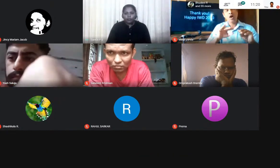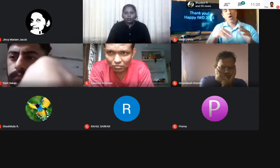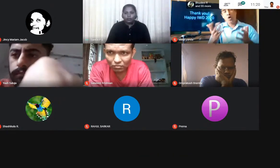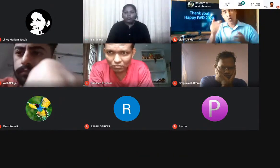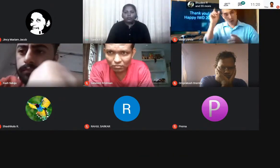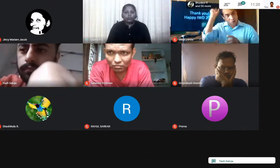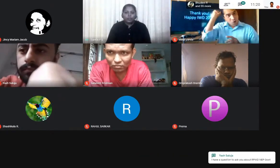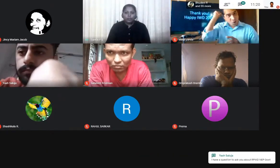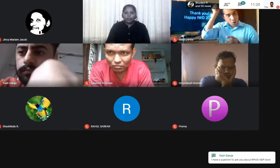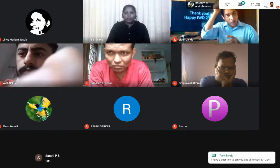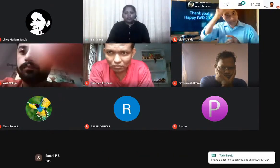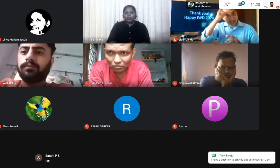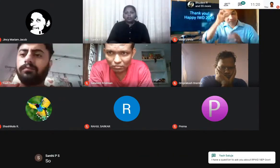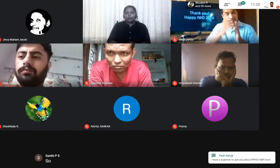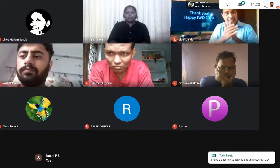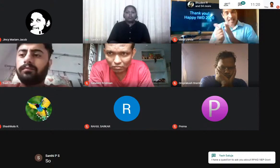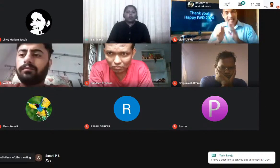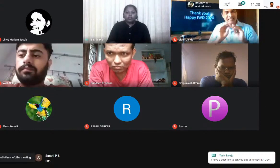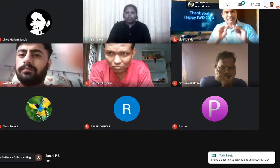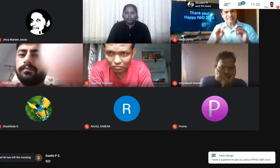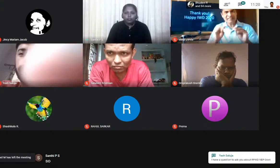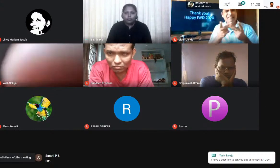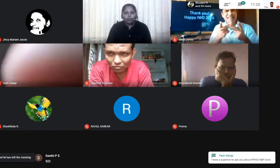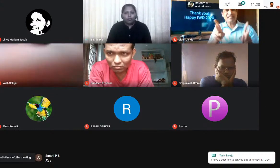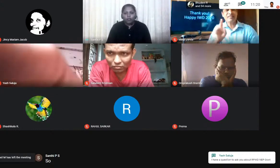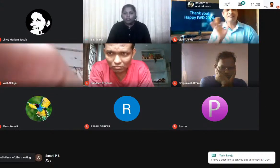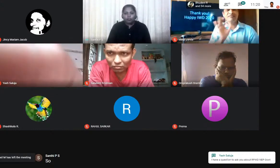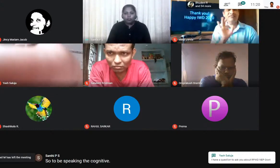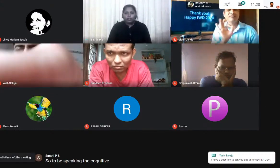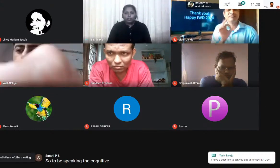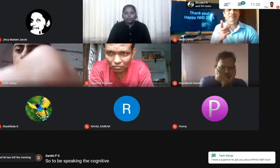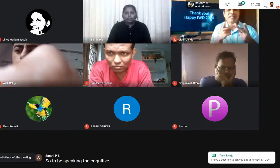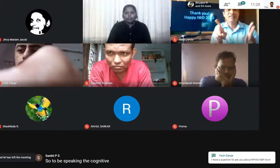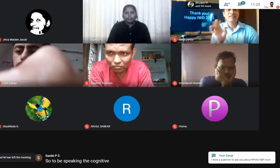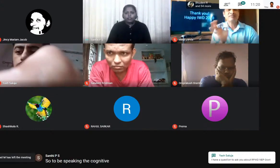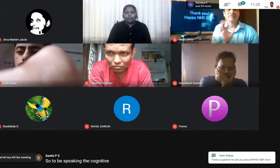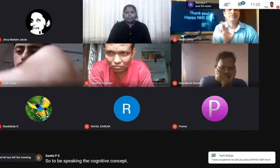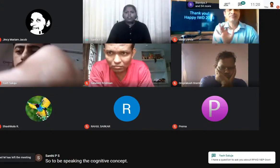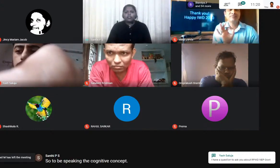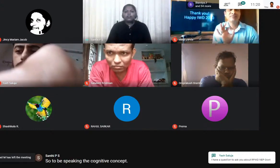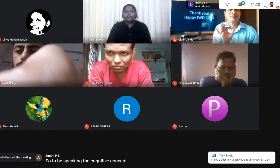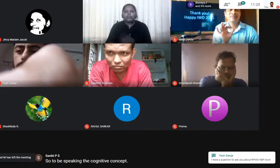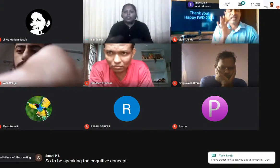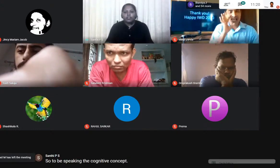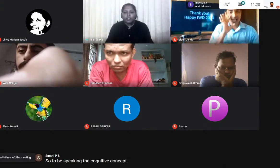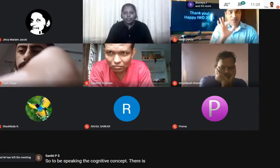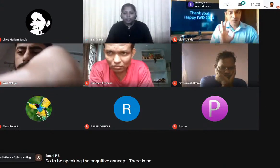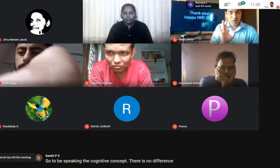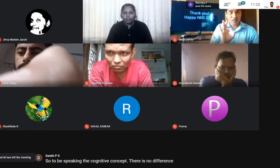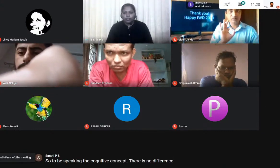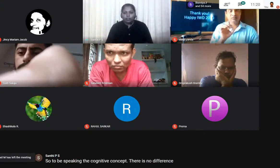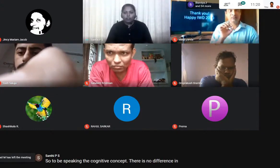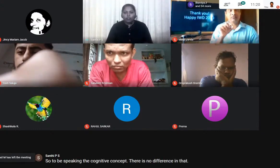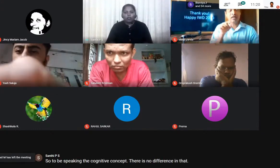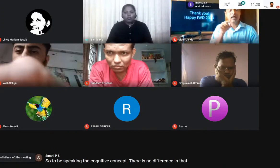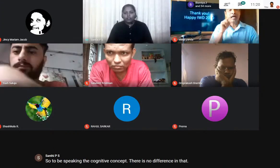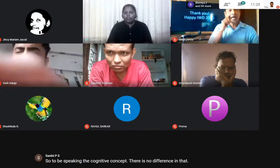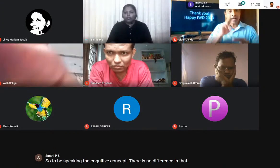So truly speaking, the cognitive concept, there is no difference in that. Cognitive